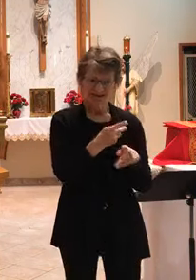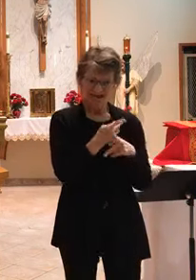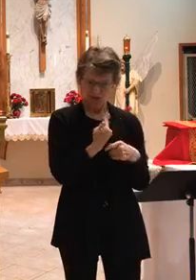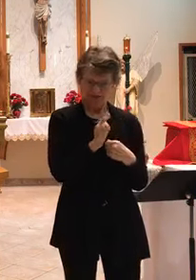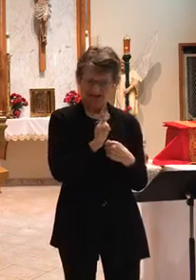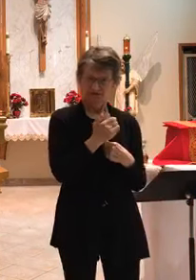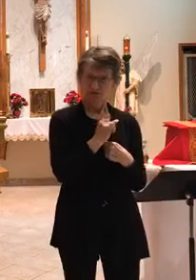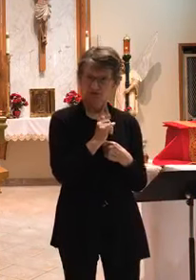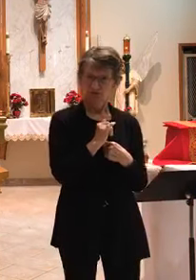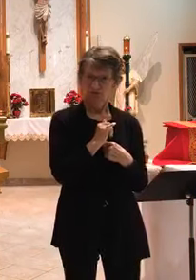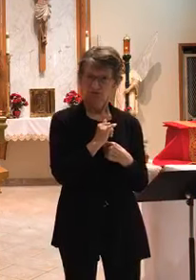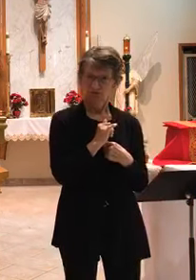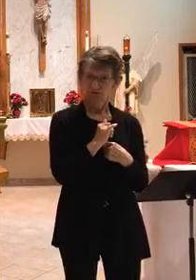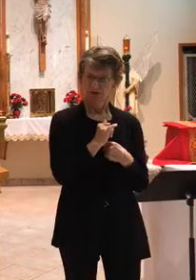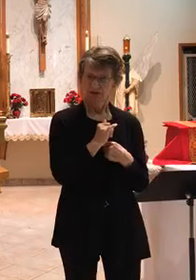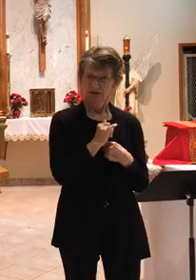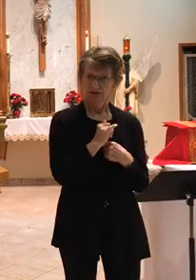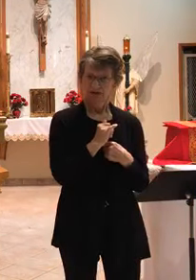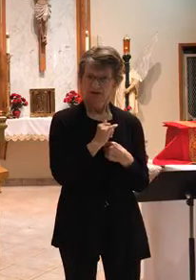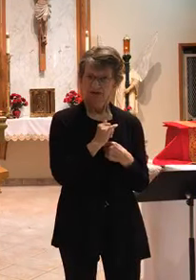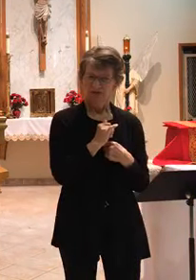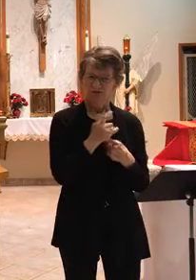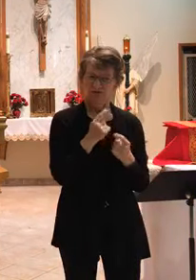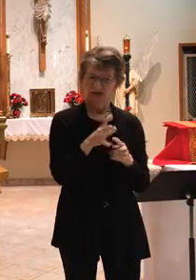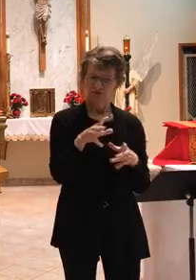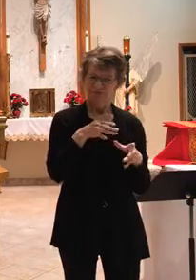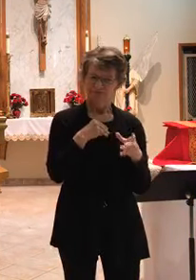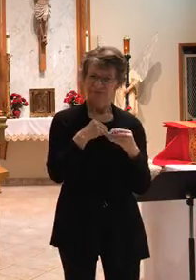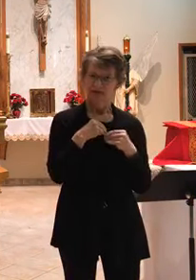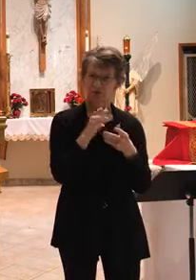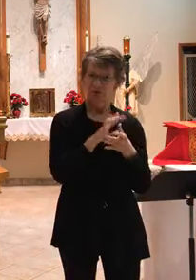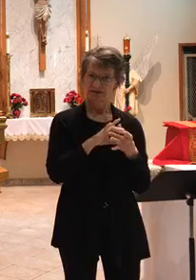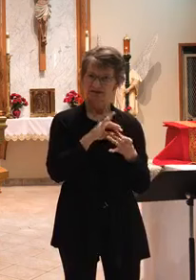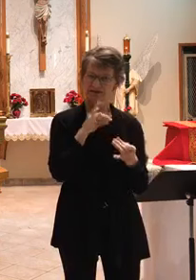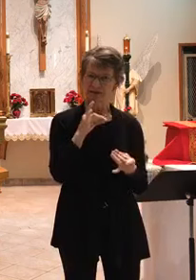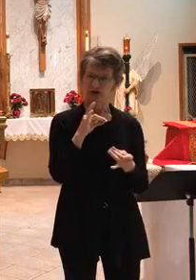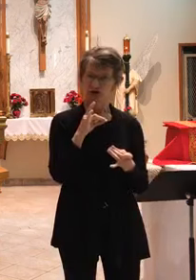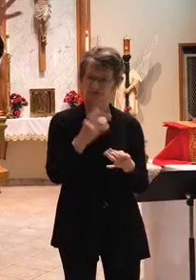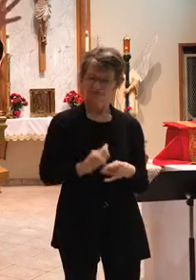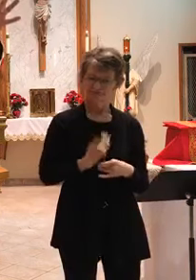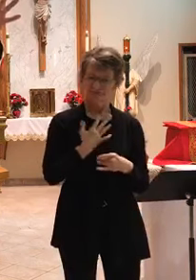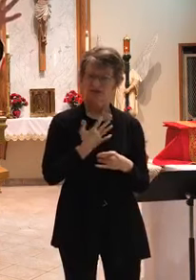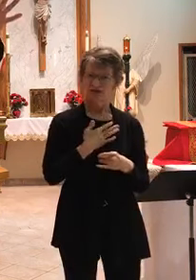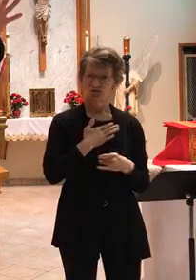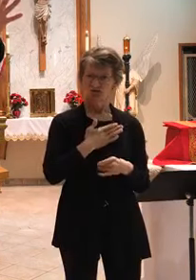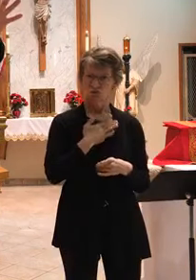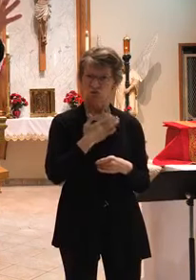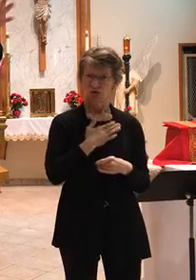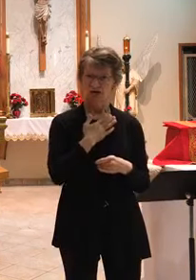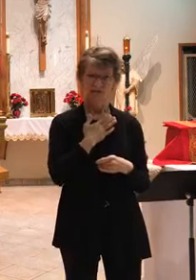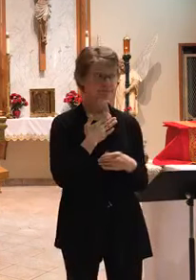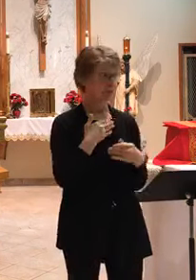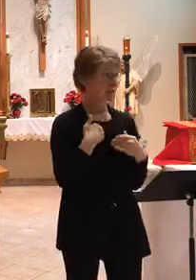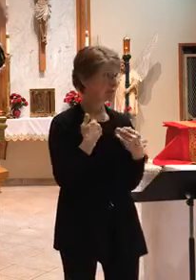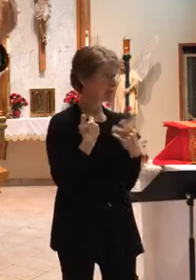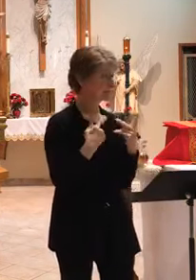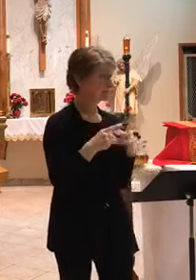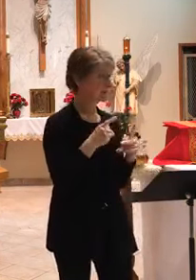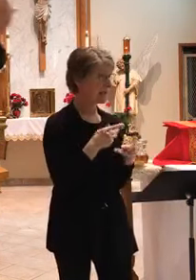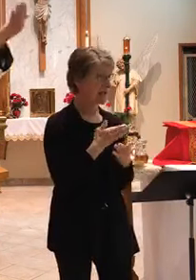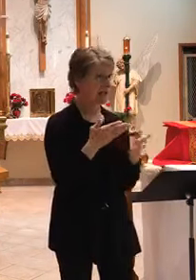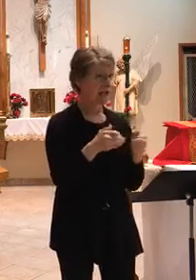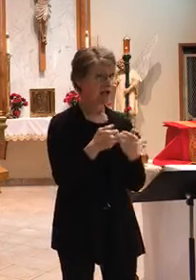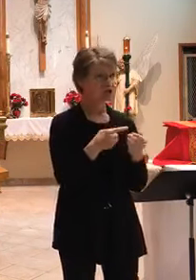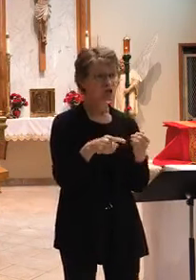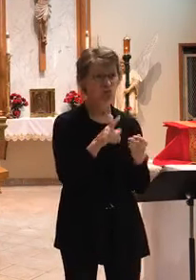Holy Spirit. Do you bring that joy and live that in your home? Young people, how do